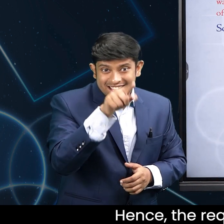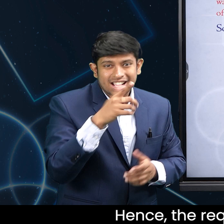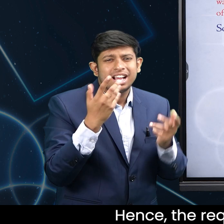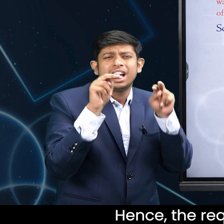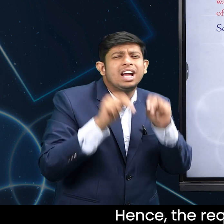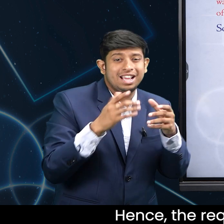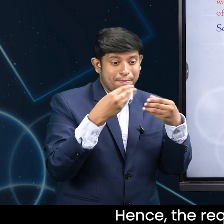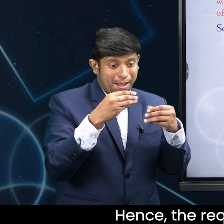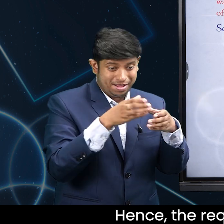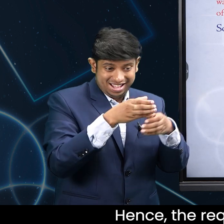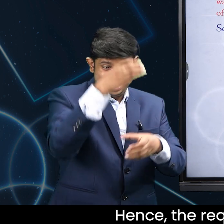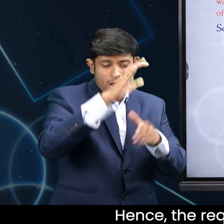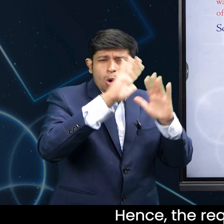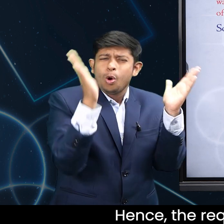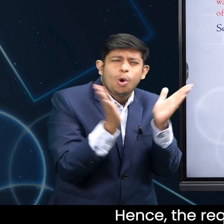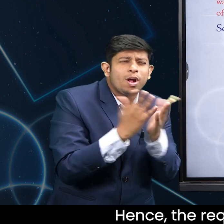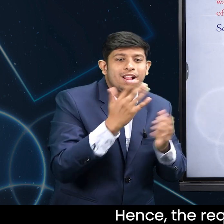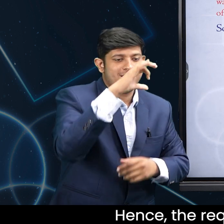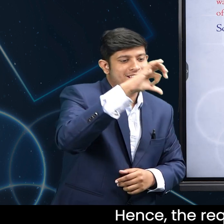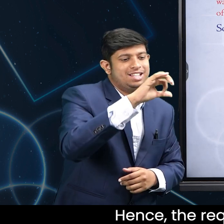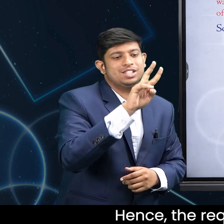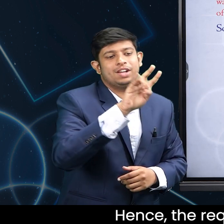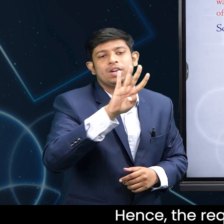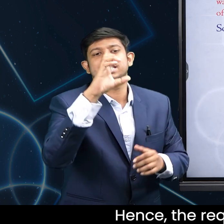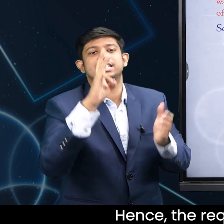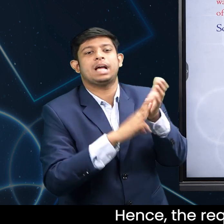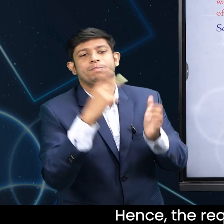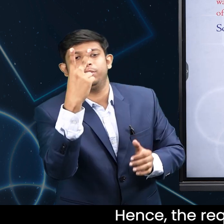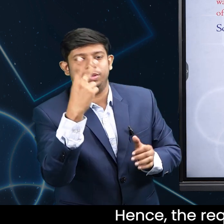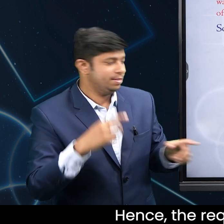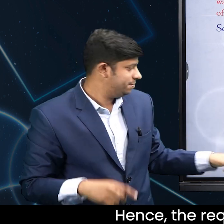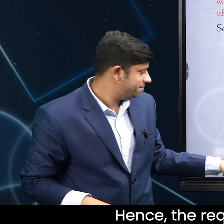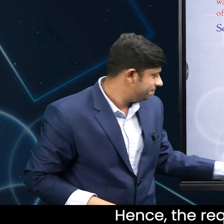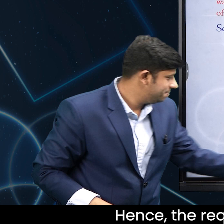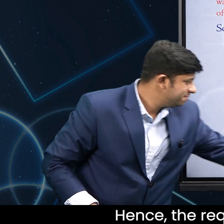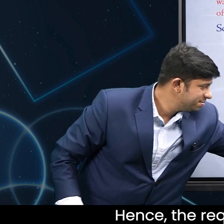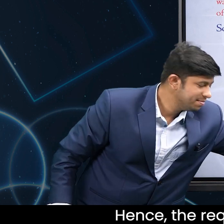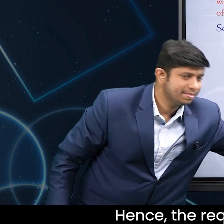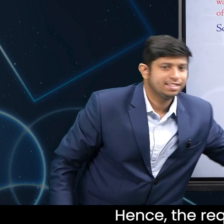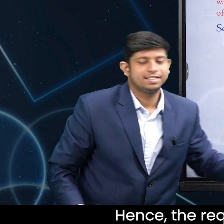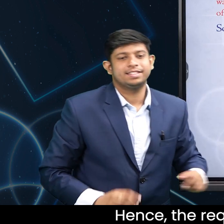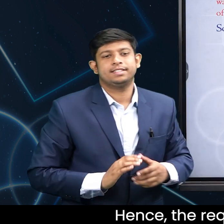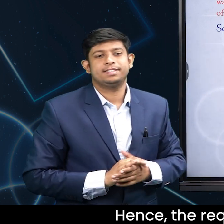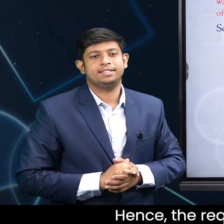Hence, the required area of chart paper is equal to 924 cm square.